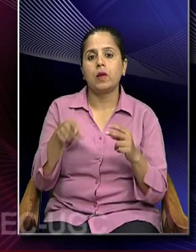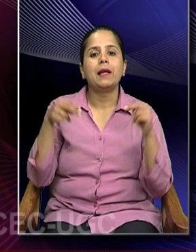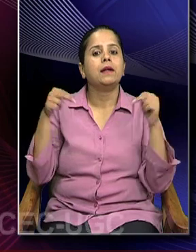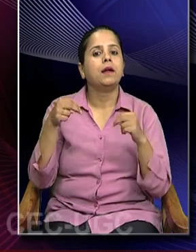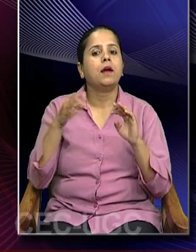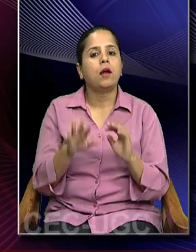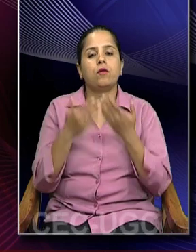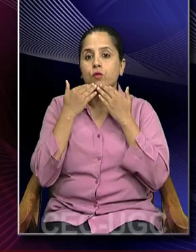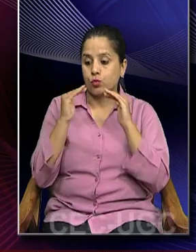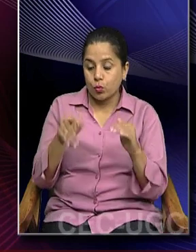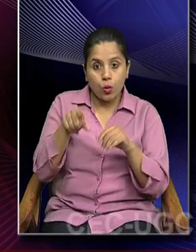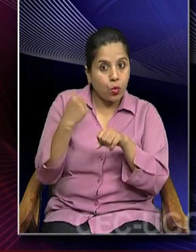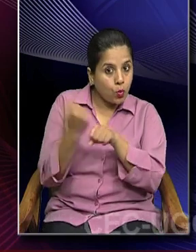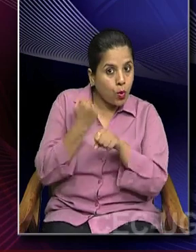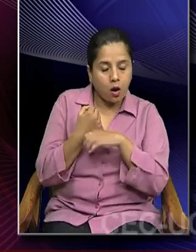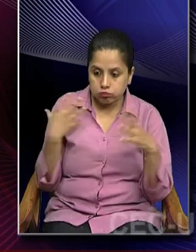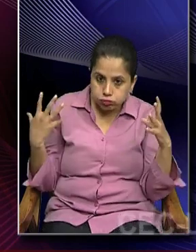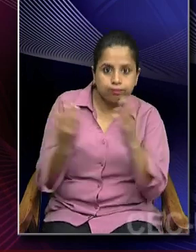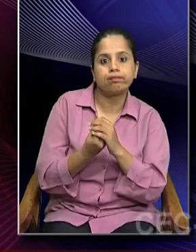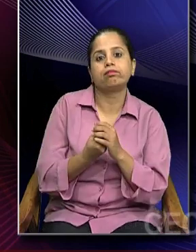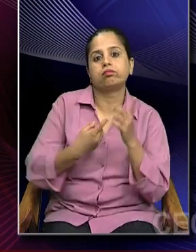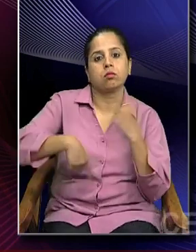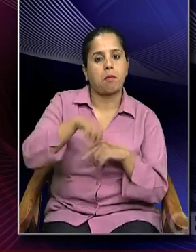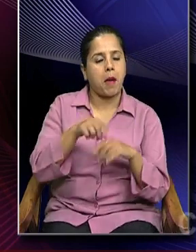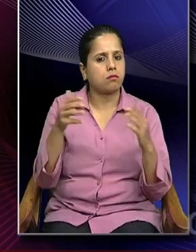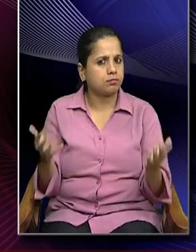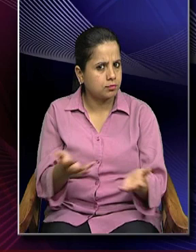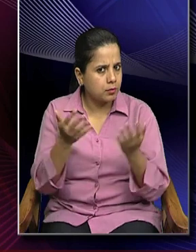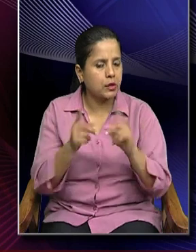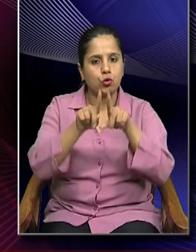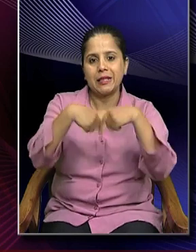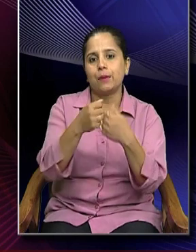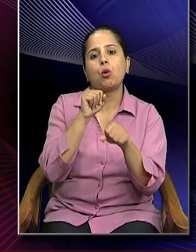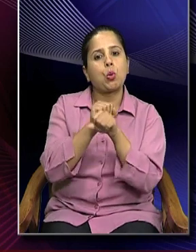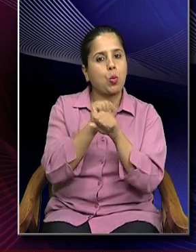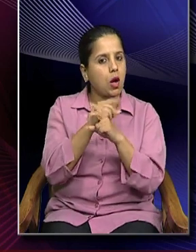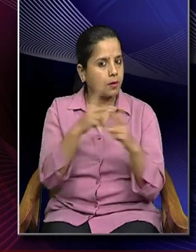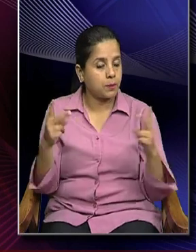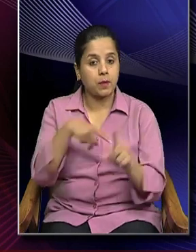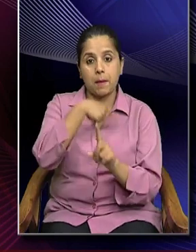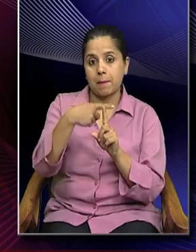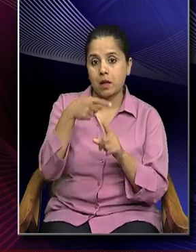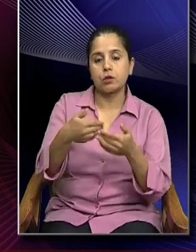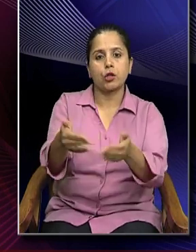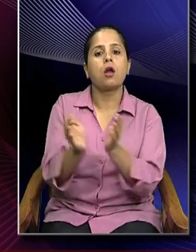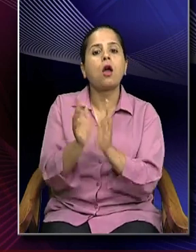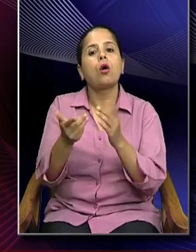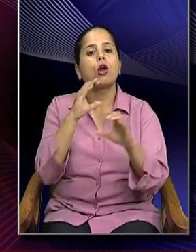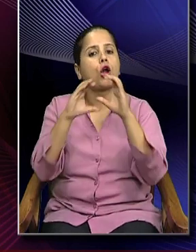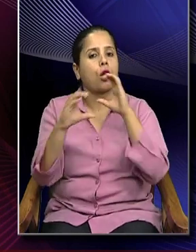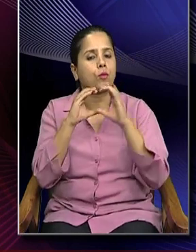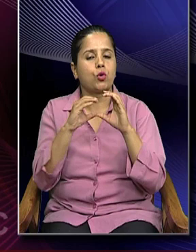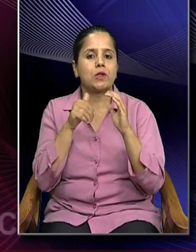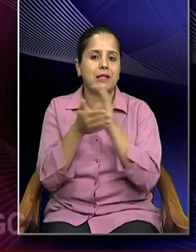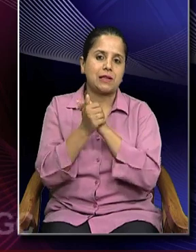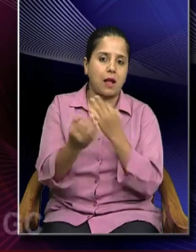requires the student to work together, promoting a teamwork and the communication